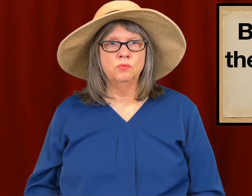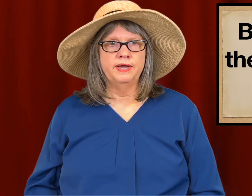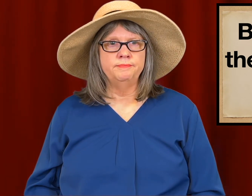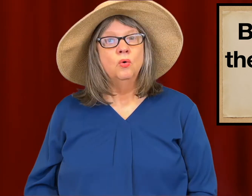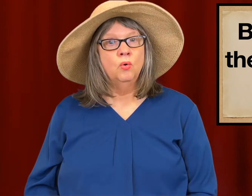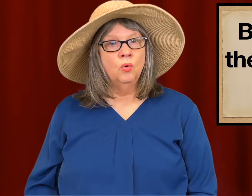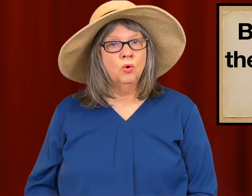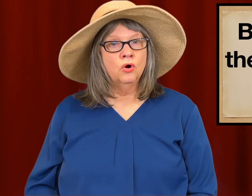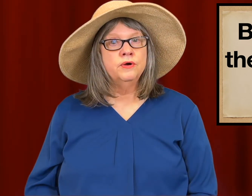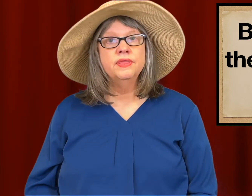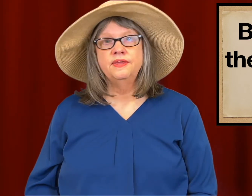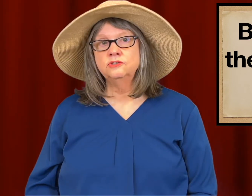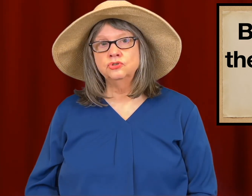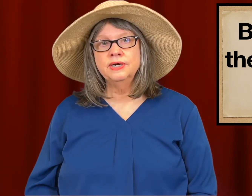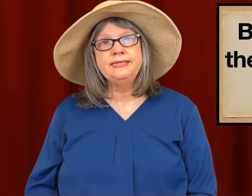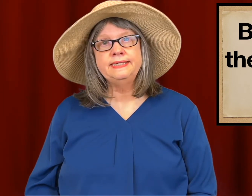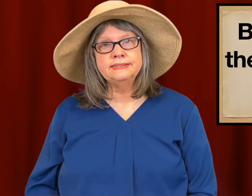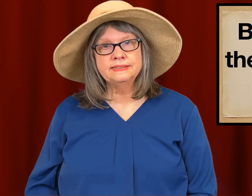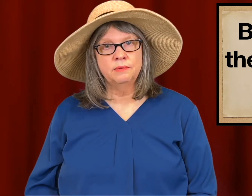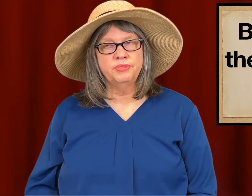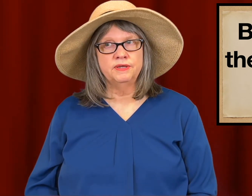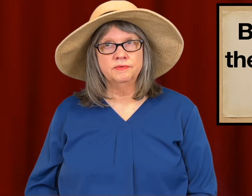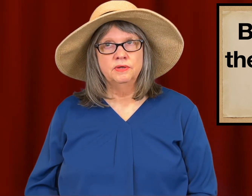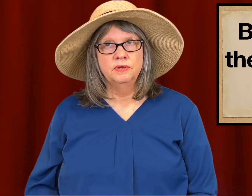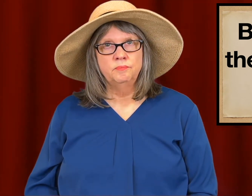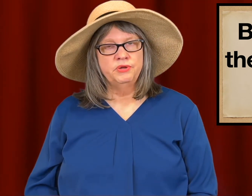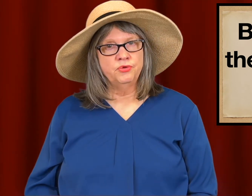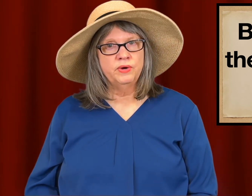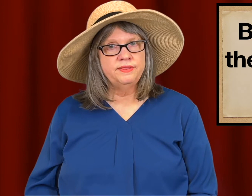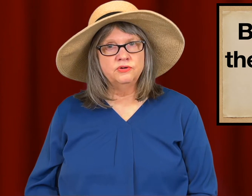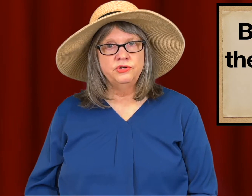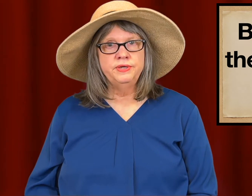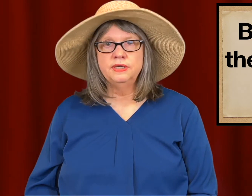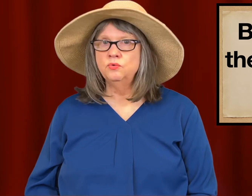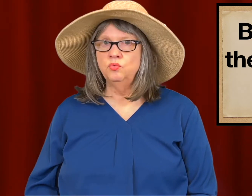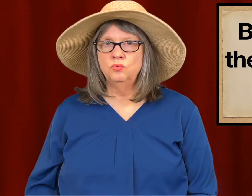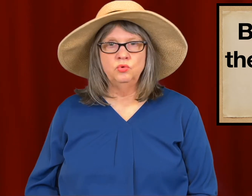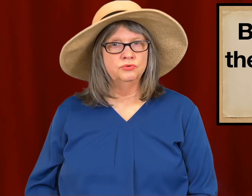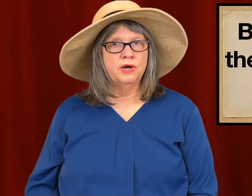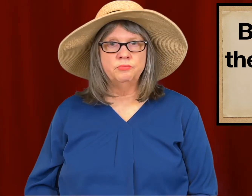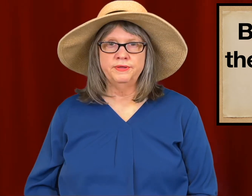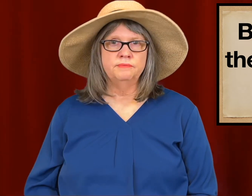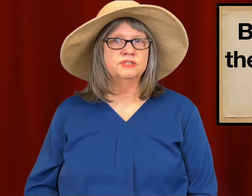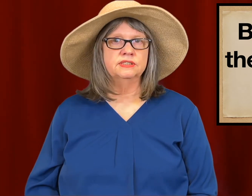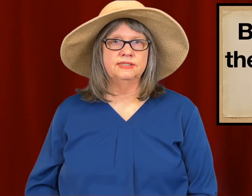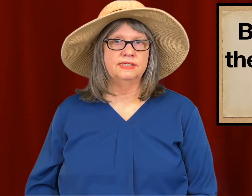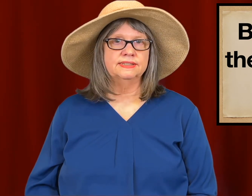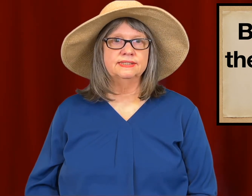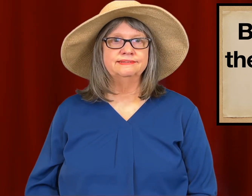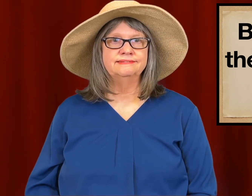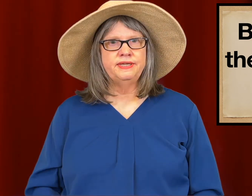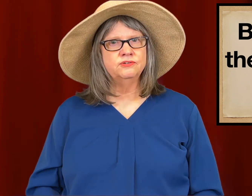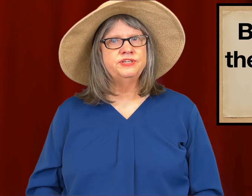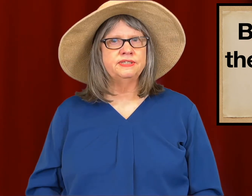way. Or they're trying to get something, but the way they're doing it will not bring them success. Here's an